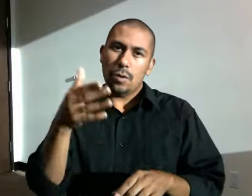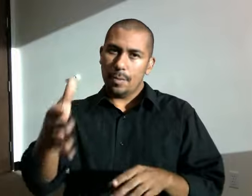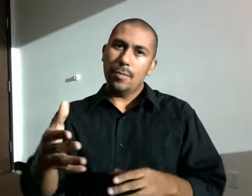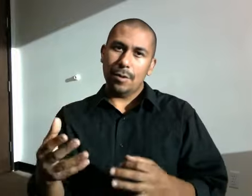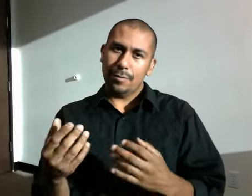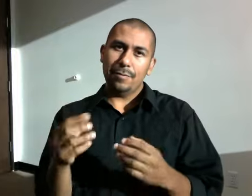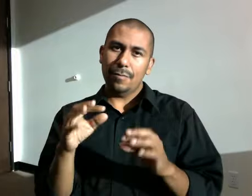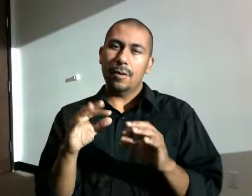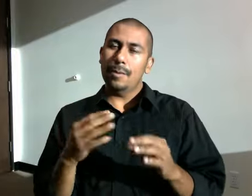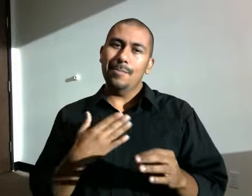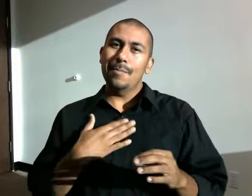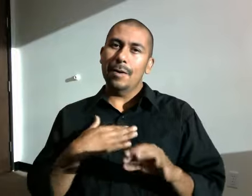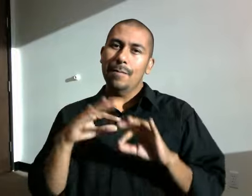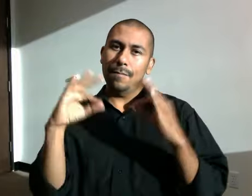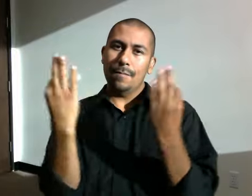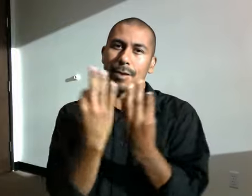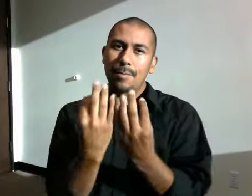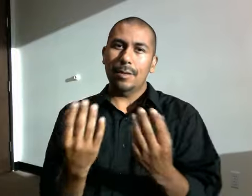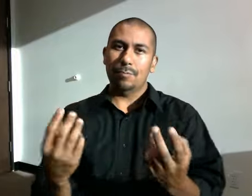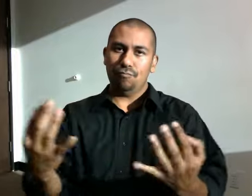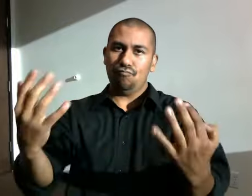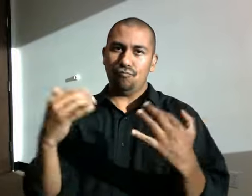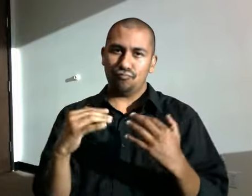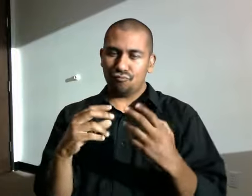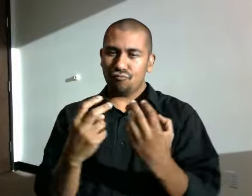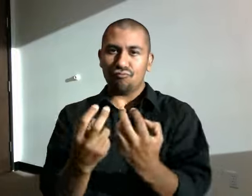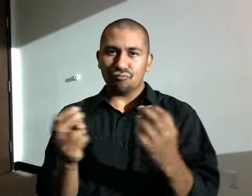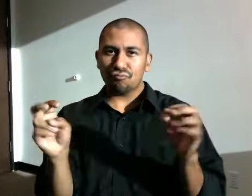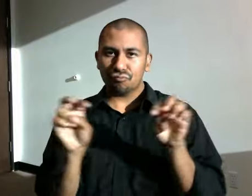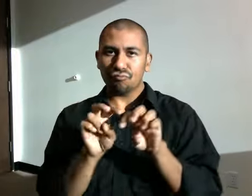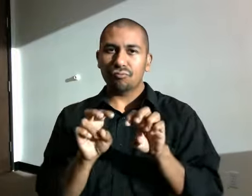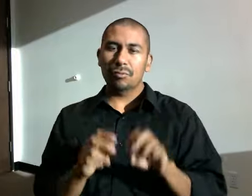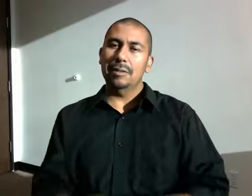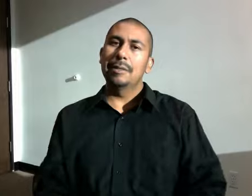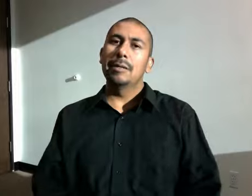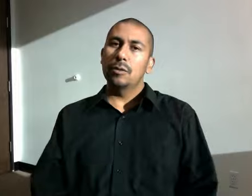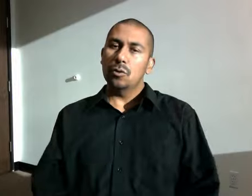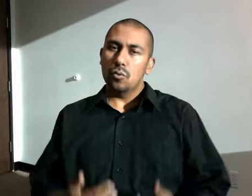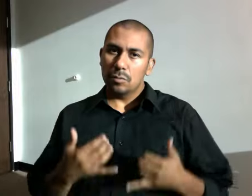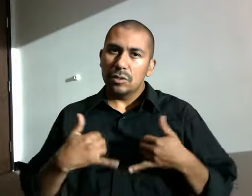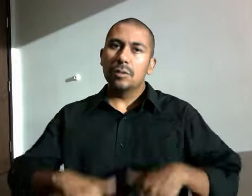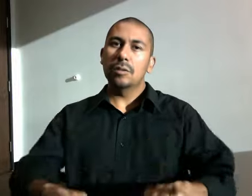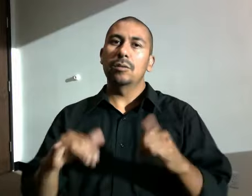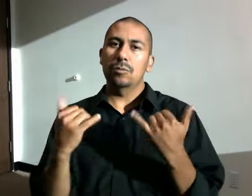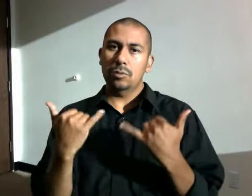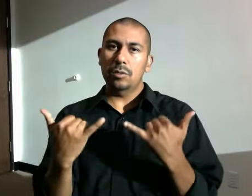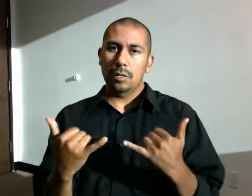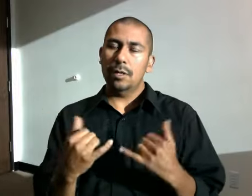And in fact, you'll also find a beautiful Welsh dresser there with many, many pieces of blue and white china.